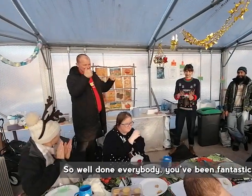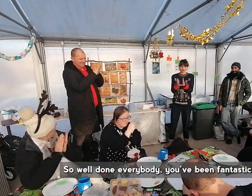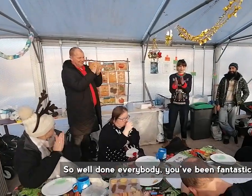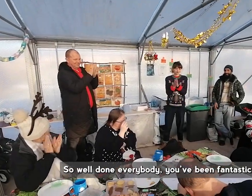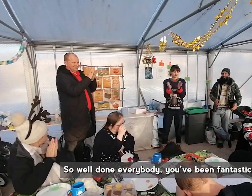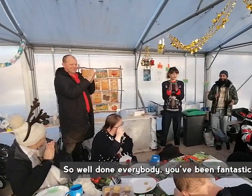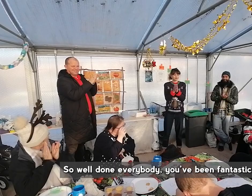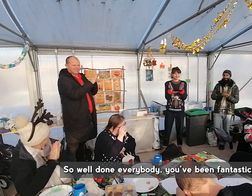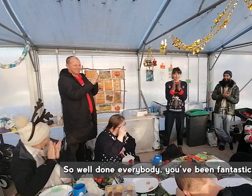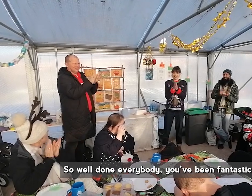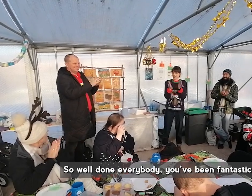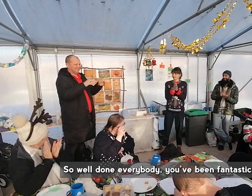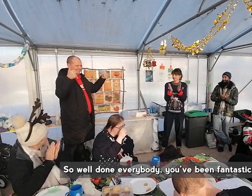fantastic.